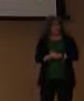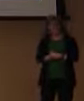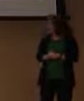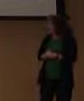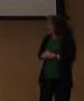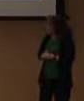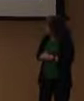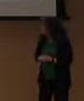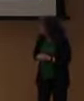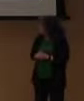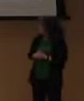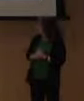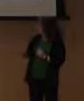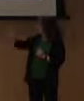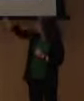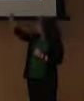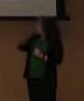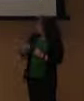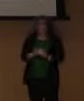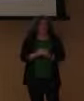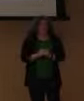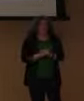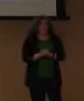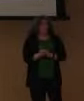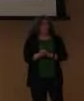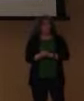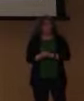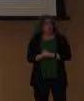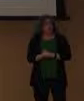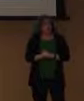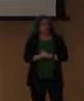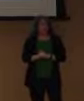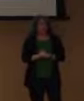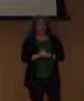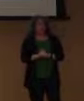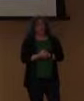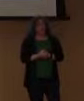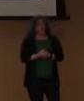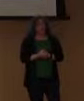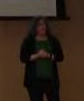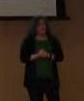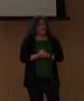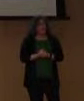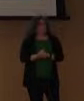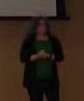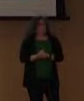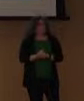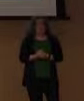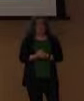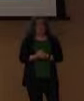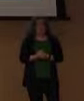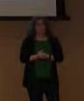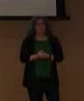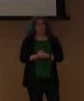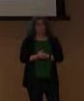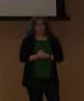represents our website, and on the other side, the blue triangle represents our YouTube